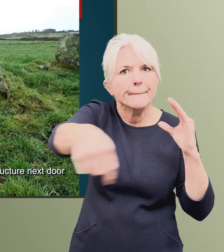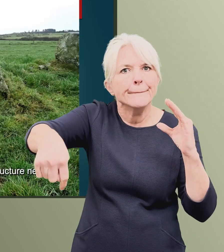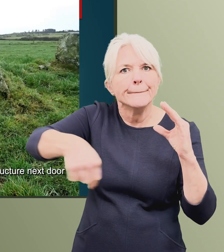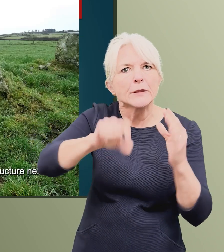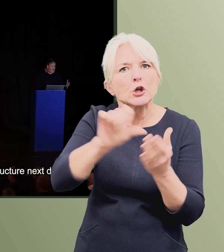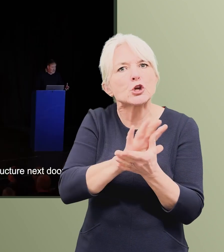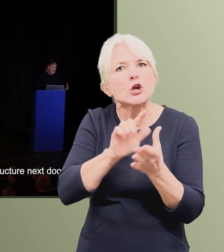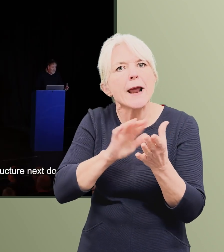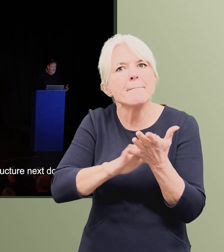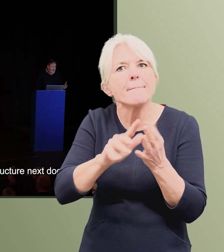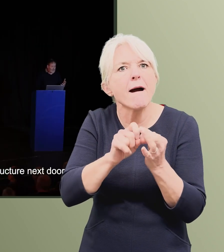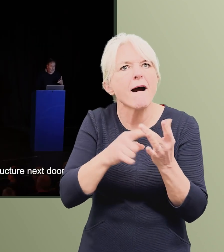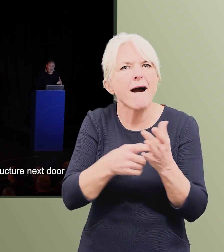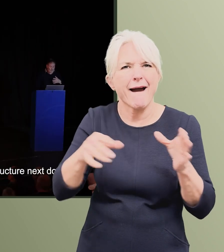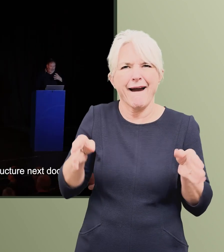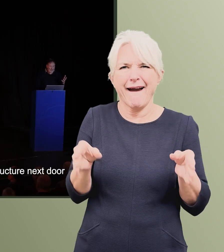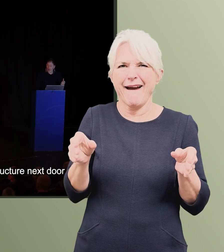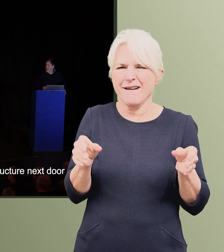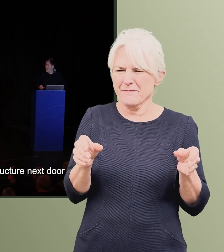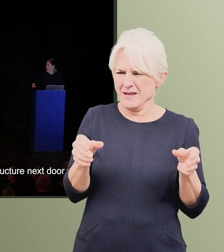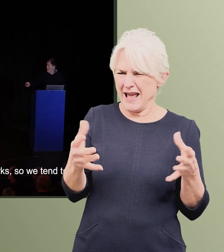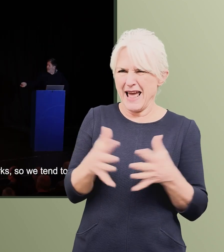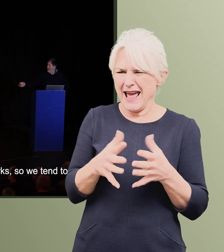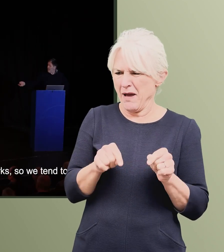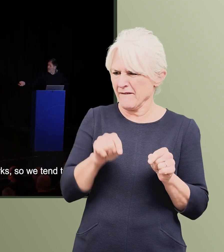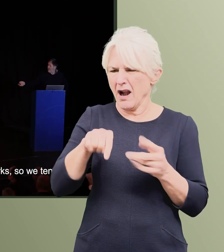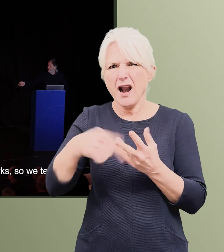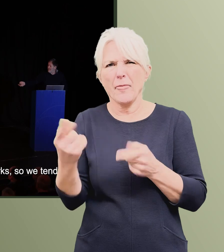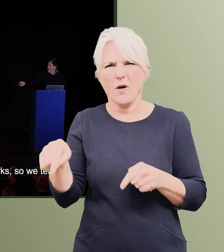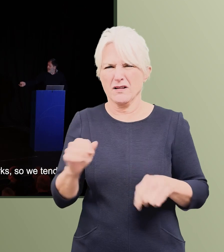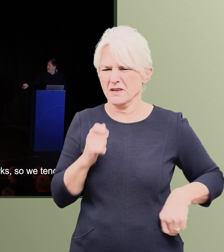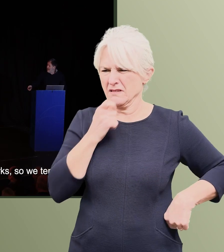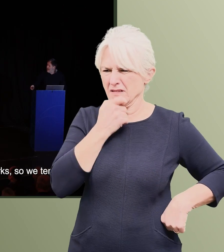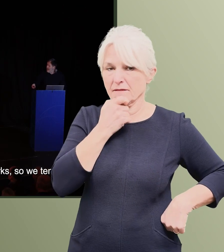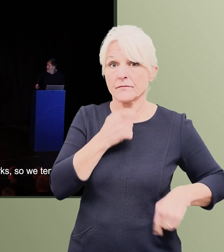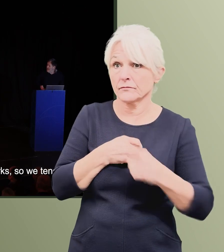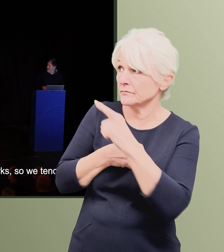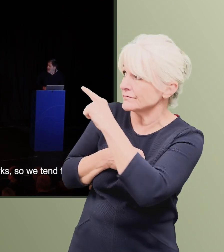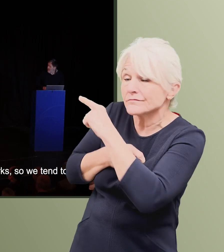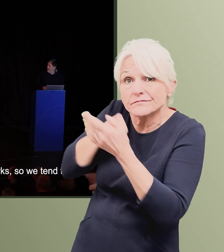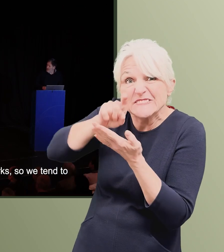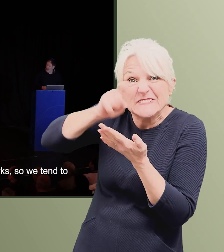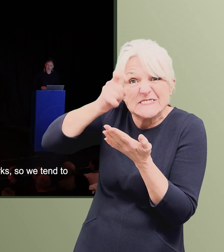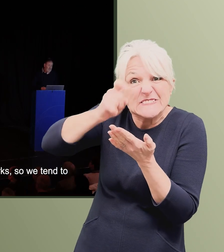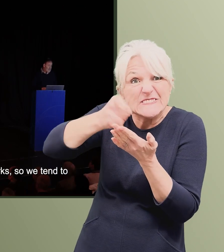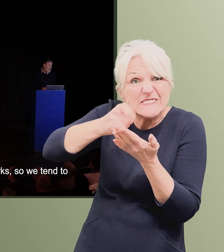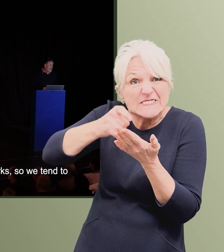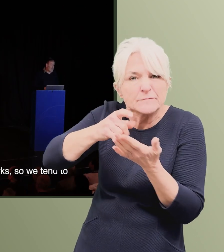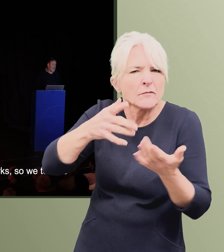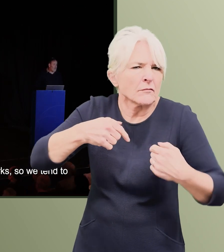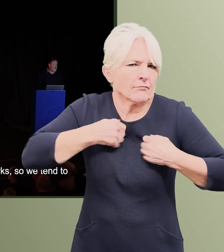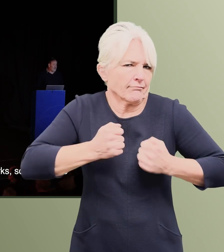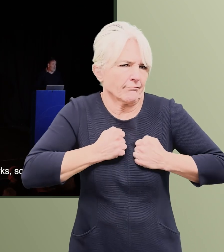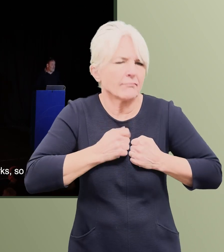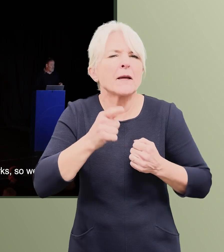of structure next door to it. Again, couldn't quite work out what was going on. These are the cut marks.